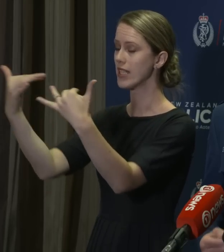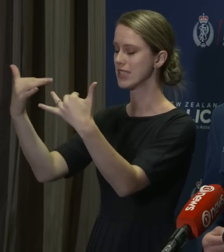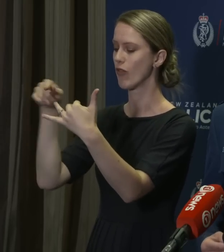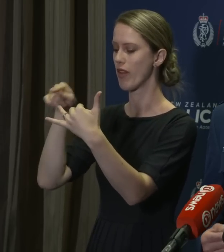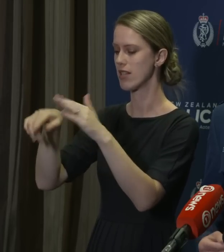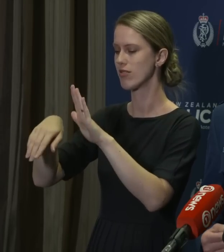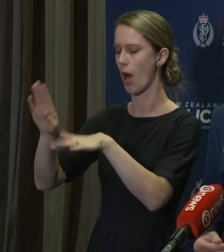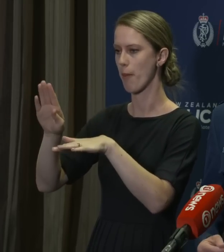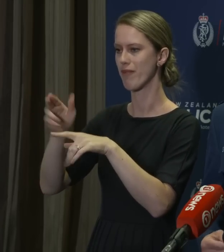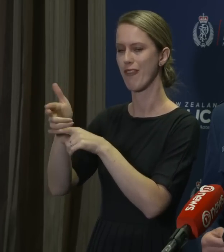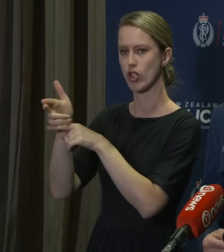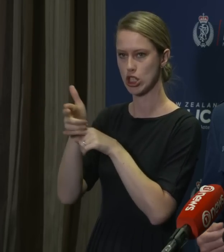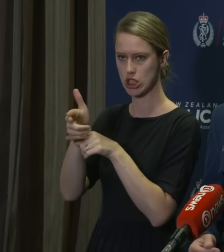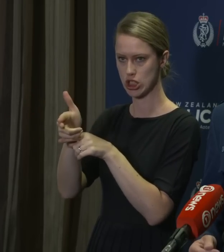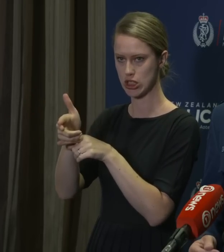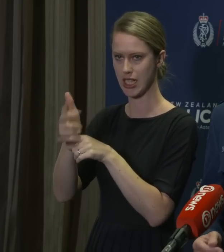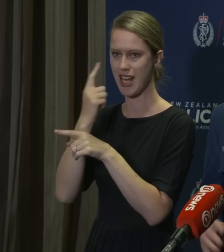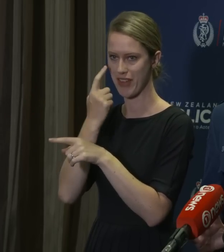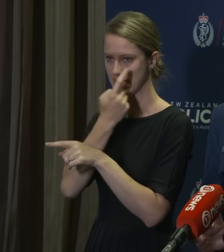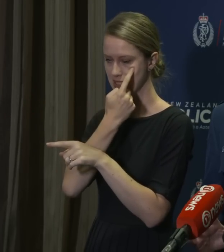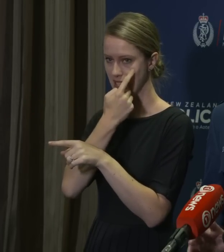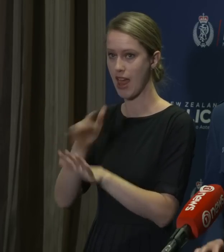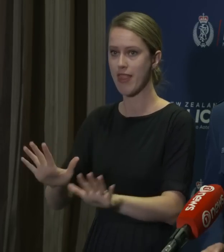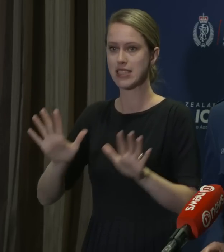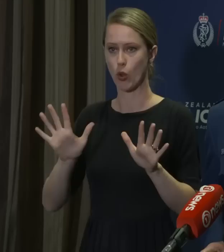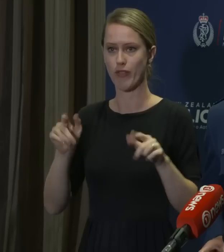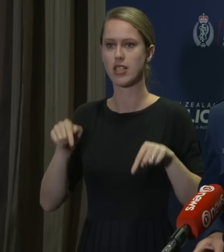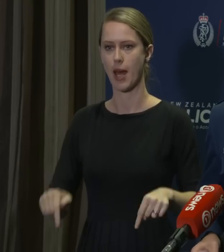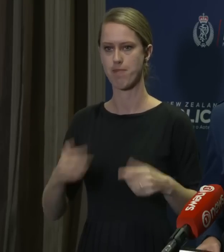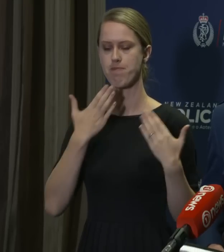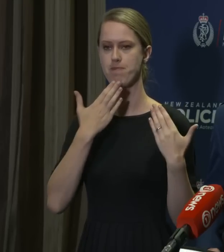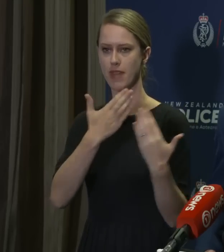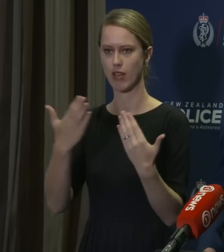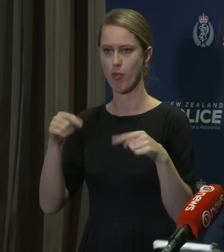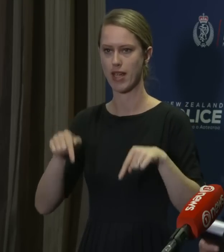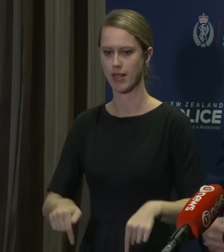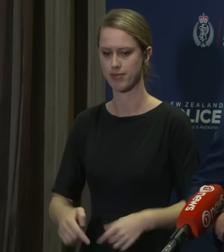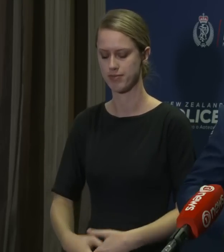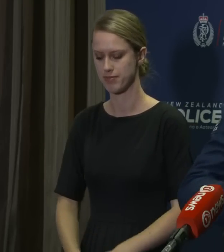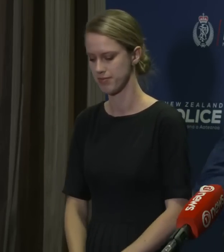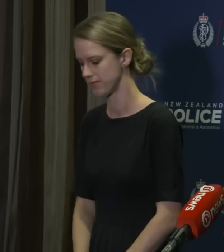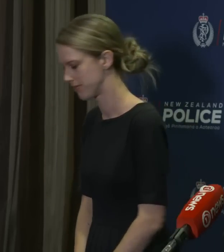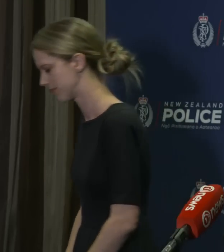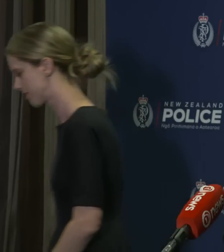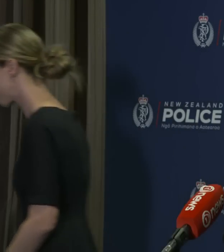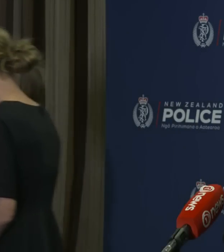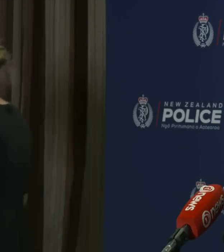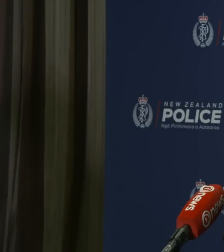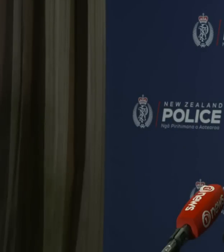such CCTV evidence. That's all I have. Thank you very much for being here. Thanks, everybody.